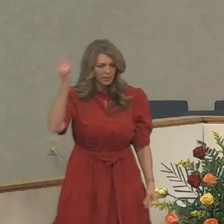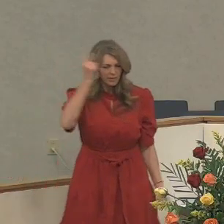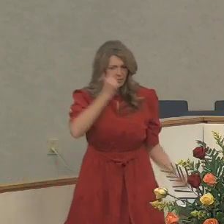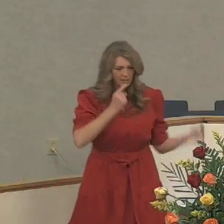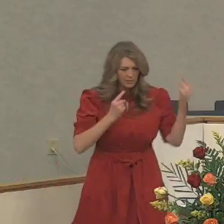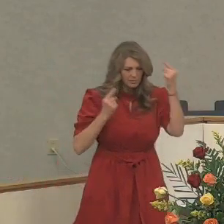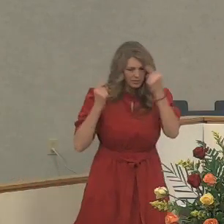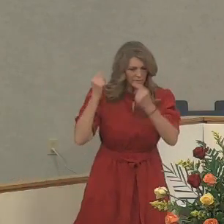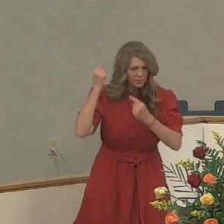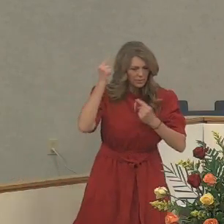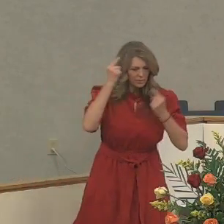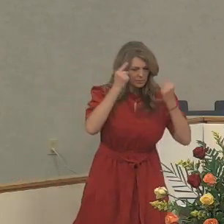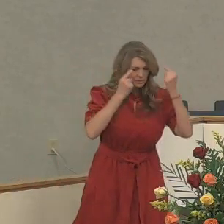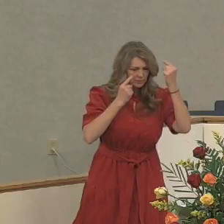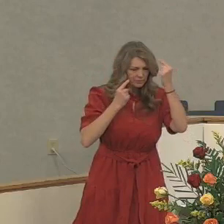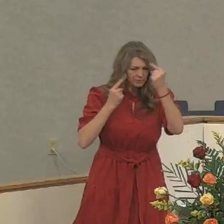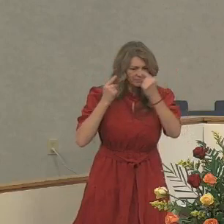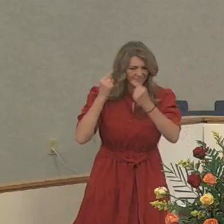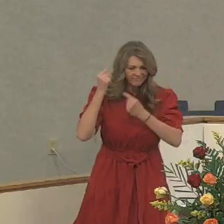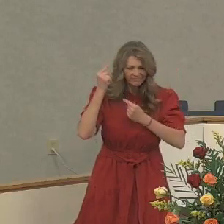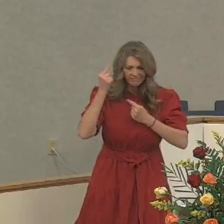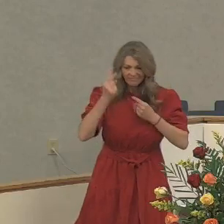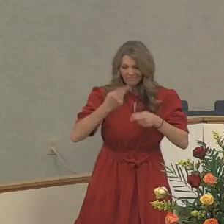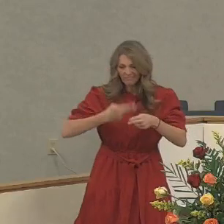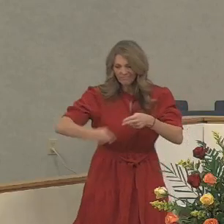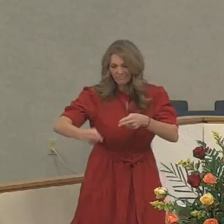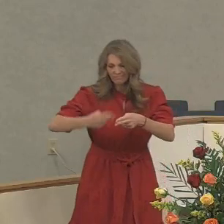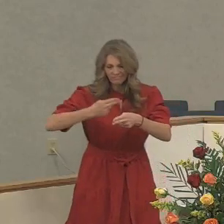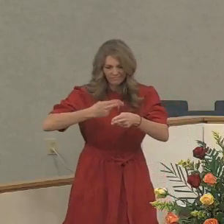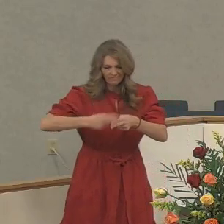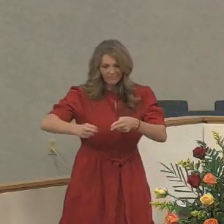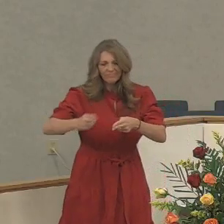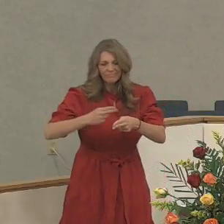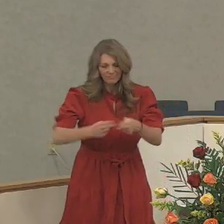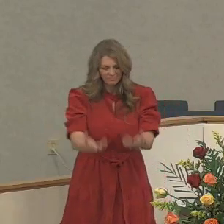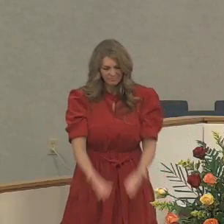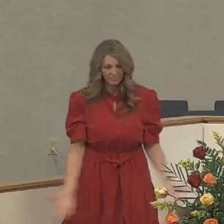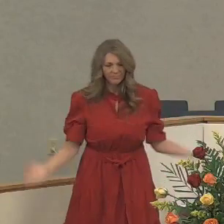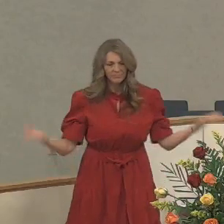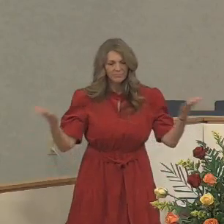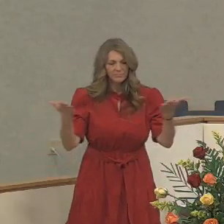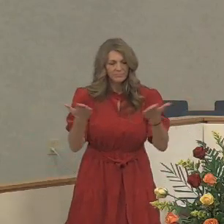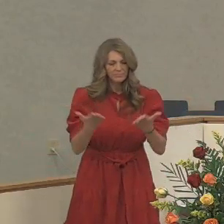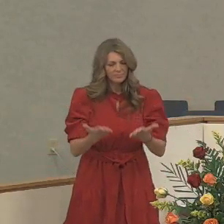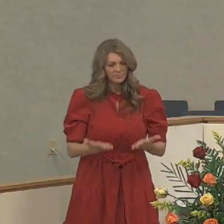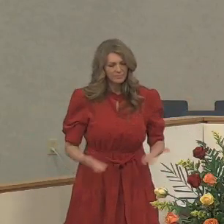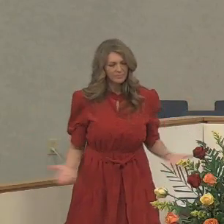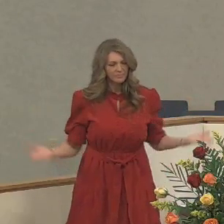recall their borrowed for a while